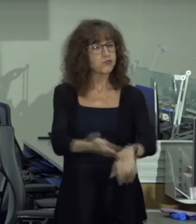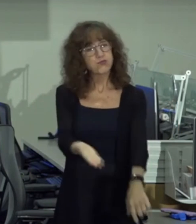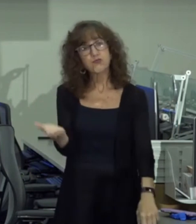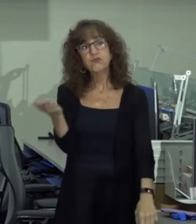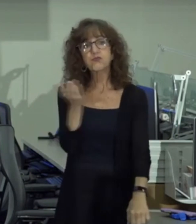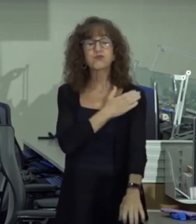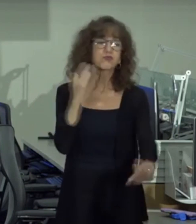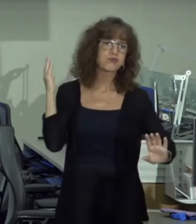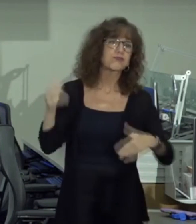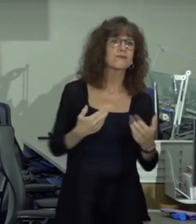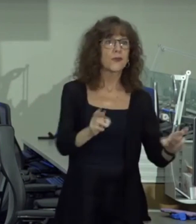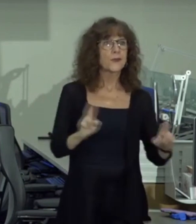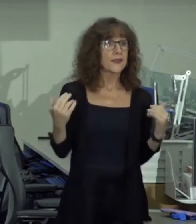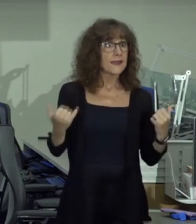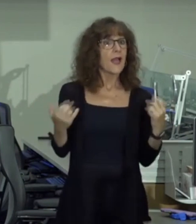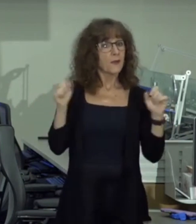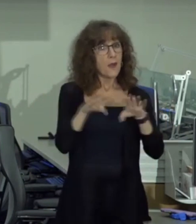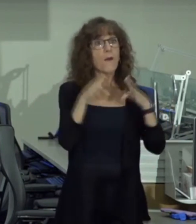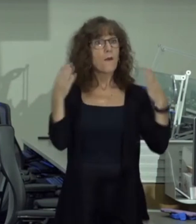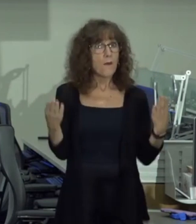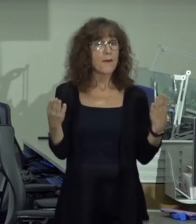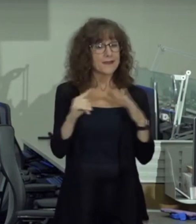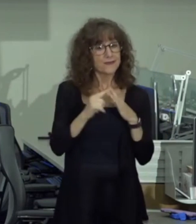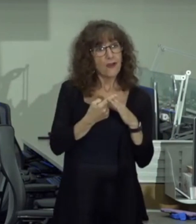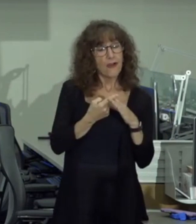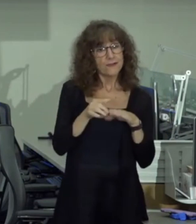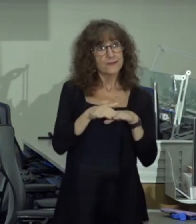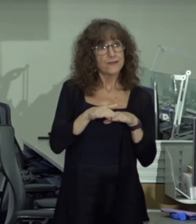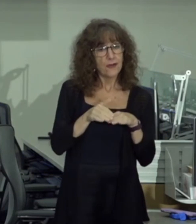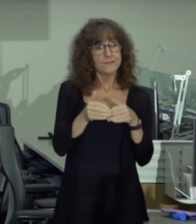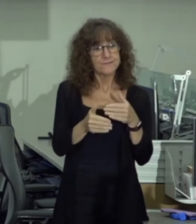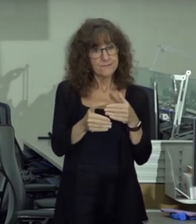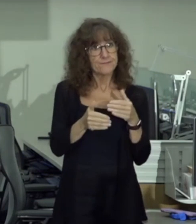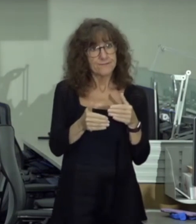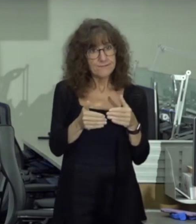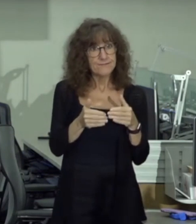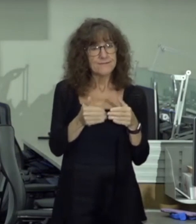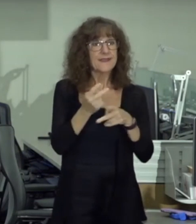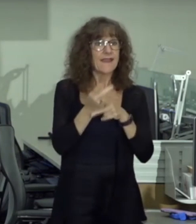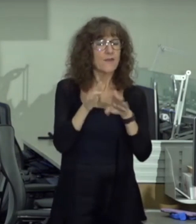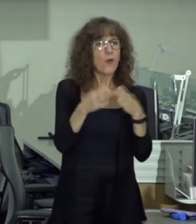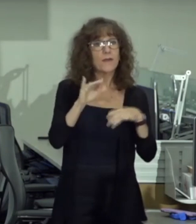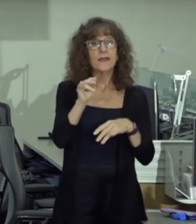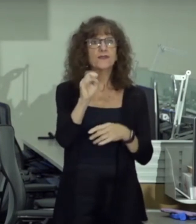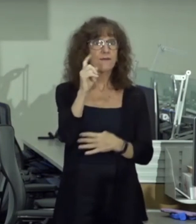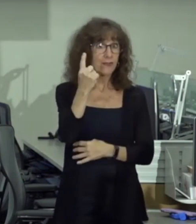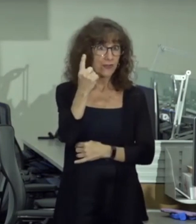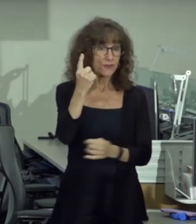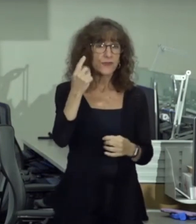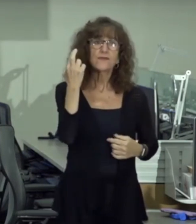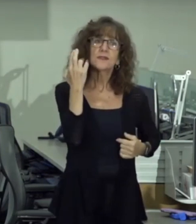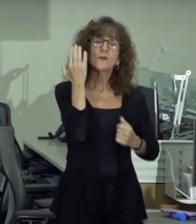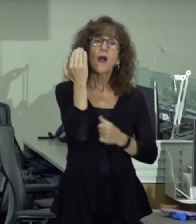toward being more ready now to open, to begin some incremental and very cautious opening on June 1st. And the